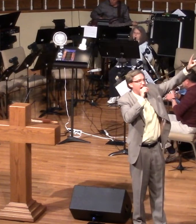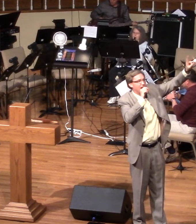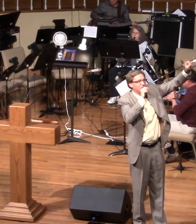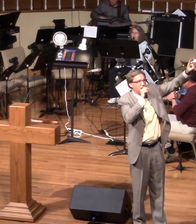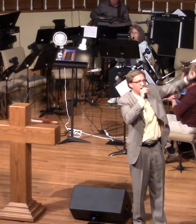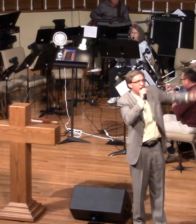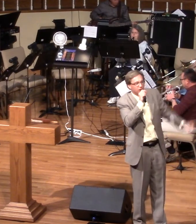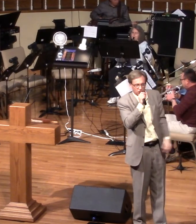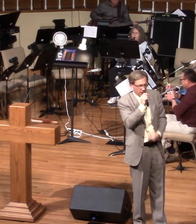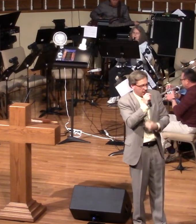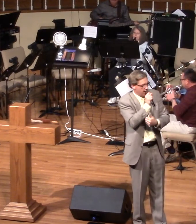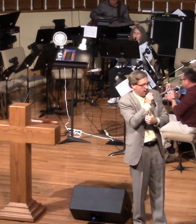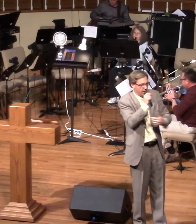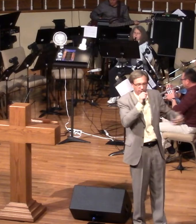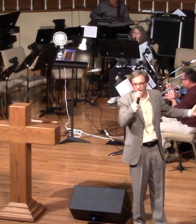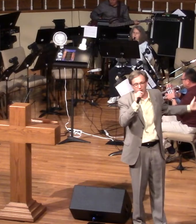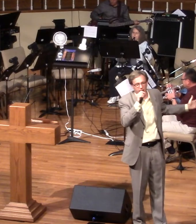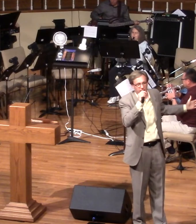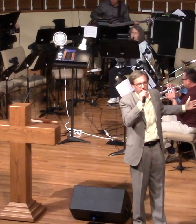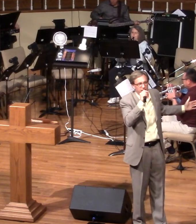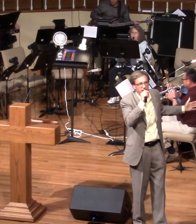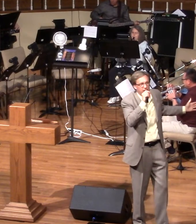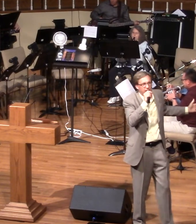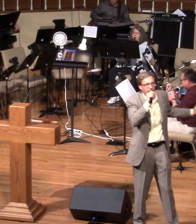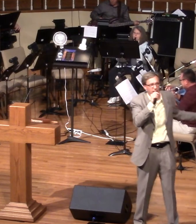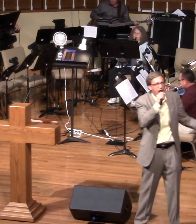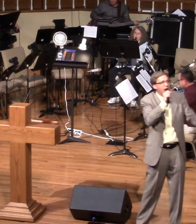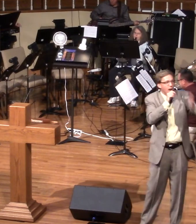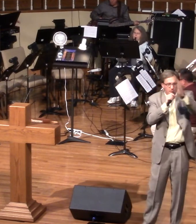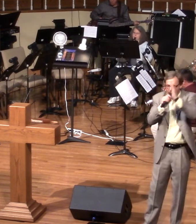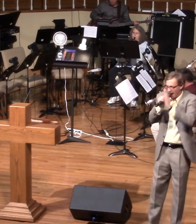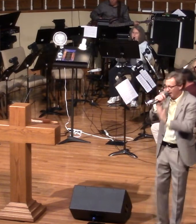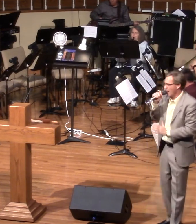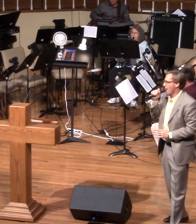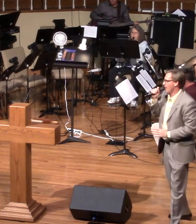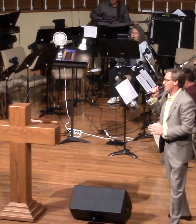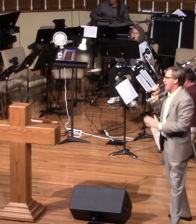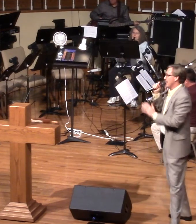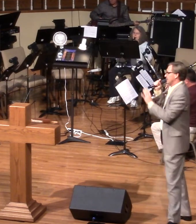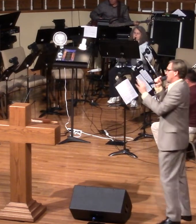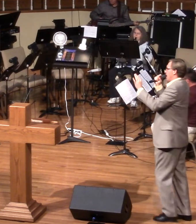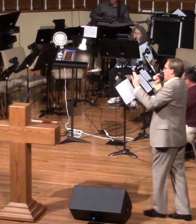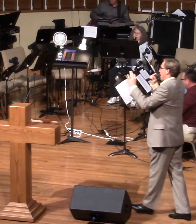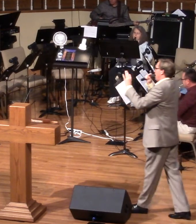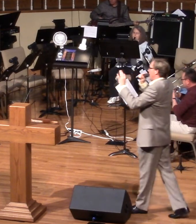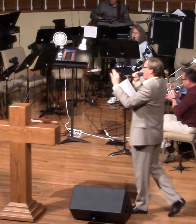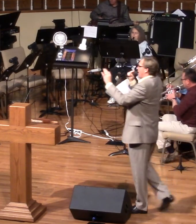Hallelujah. I've been set free. My God, my